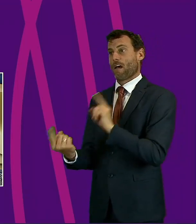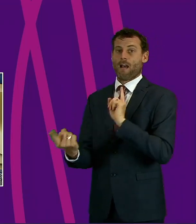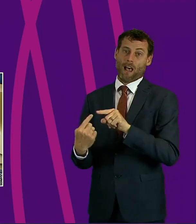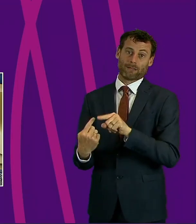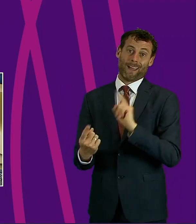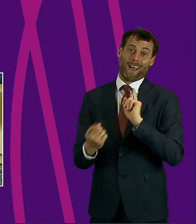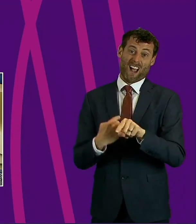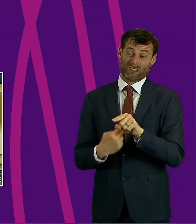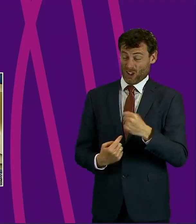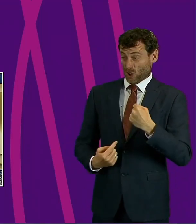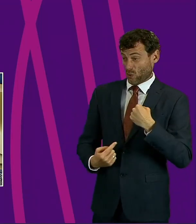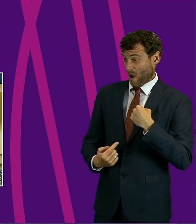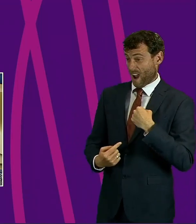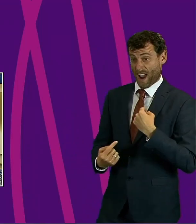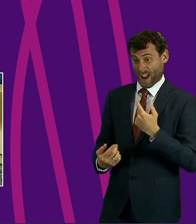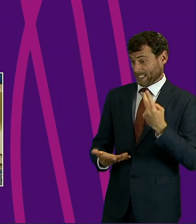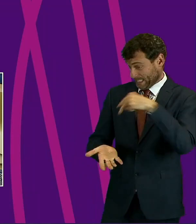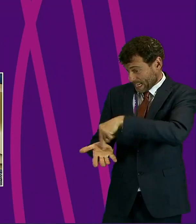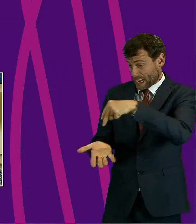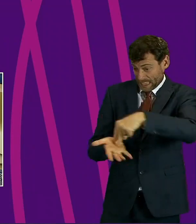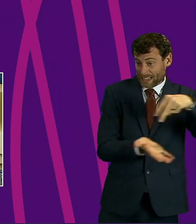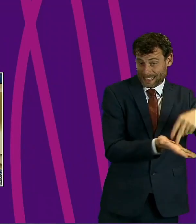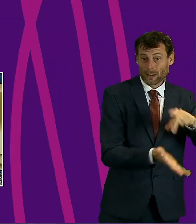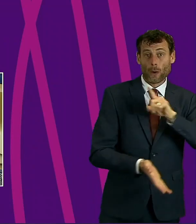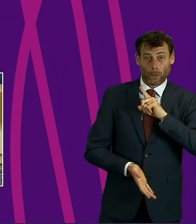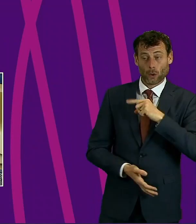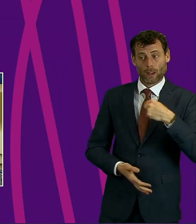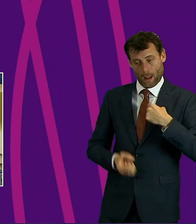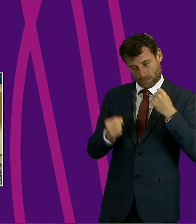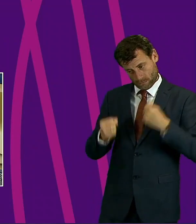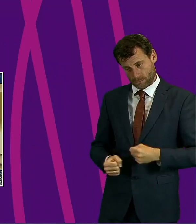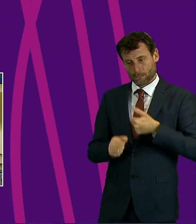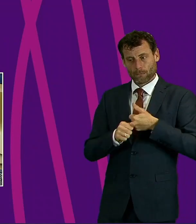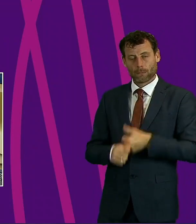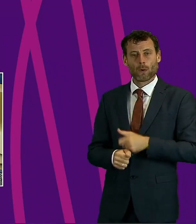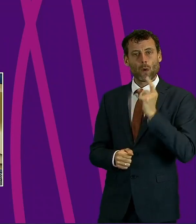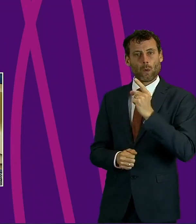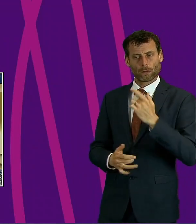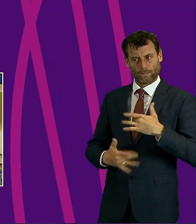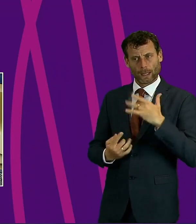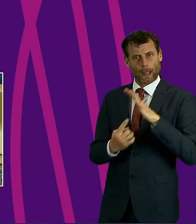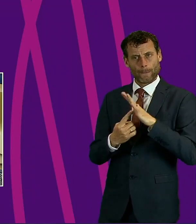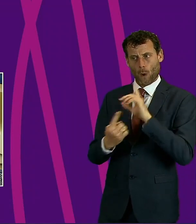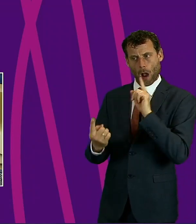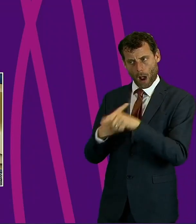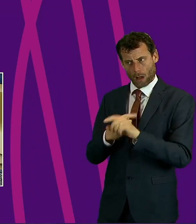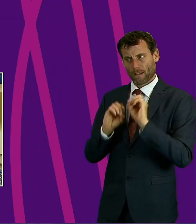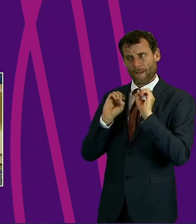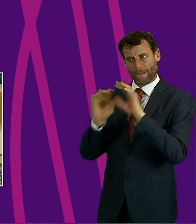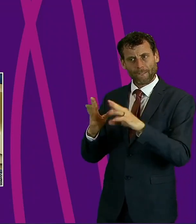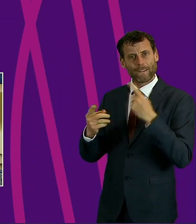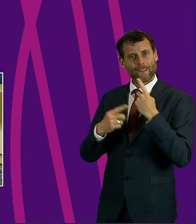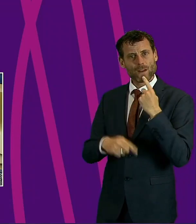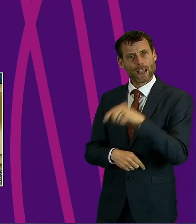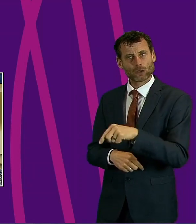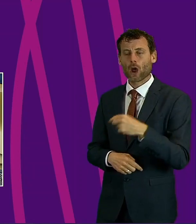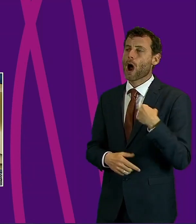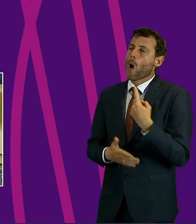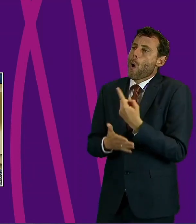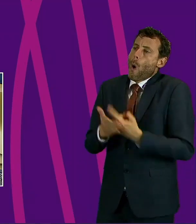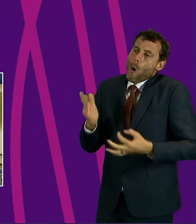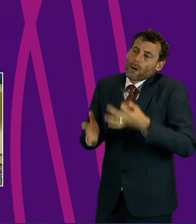information, particularly at a time like this, and the importance of accountability, and we will continue to try to improve as much as possible. In return, I just ask for a